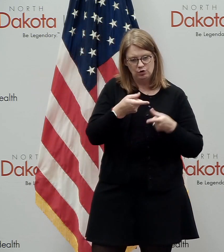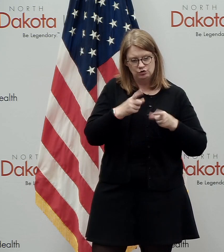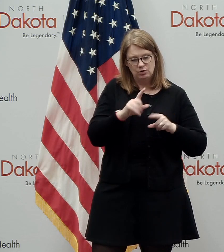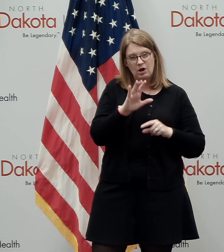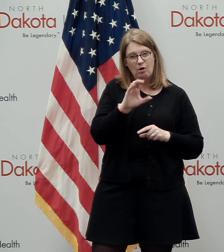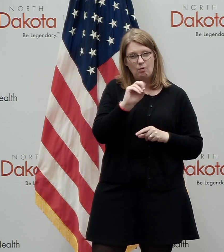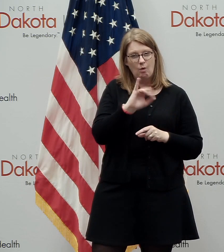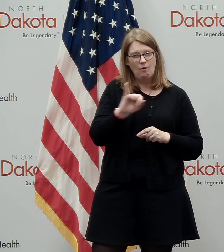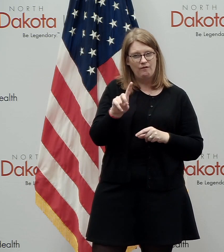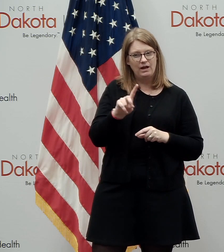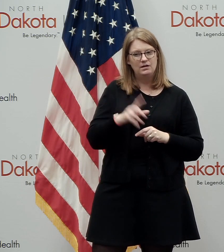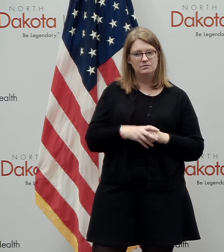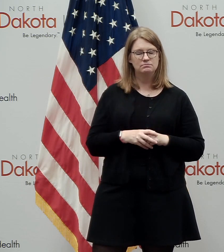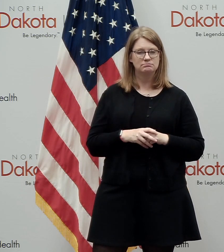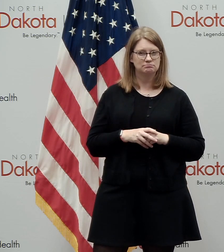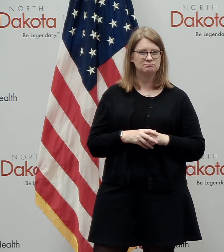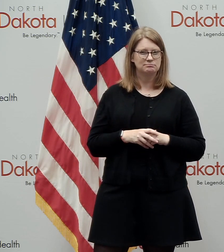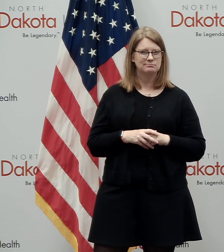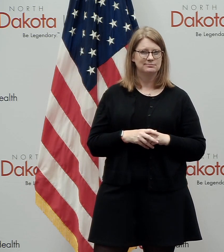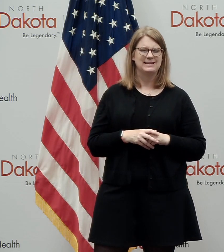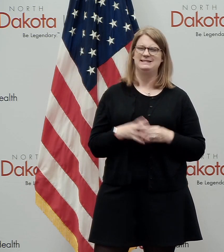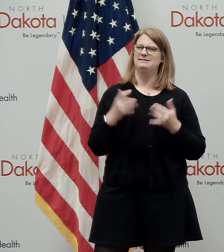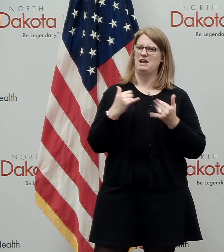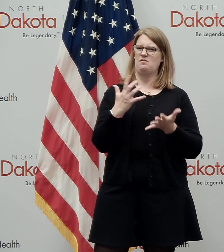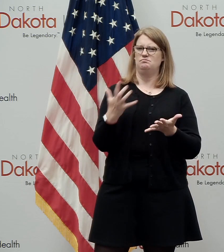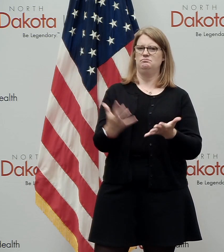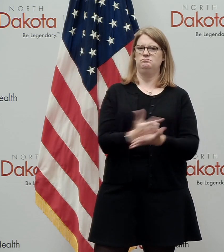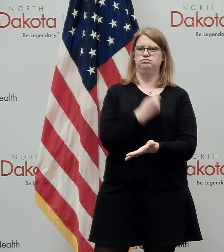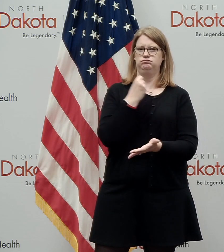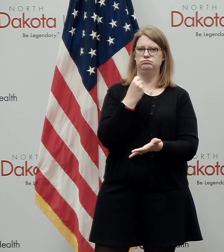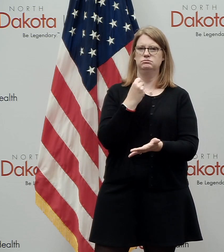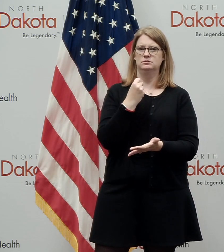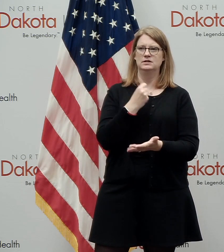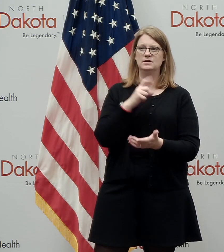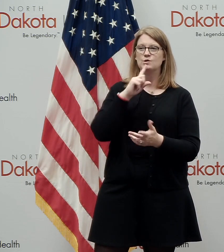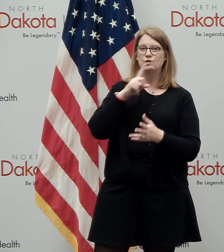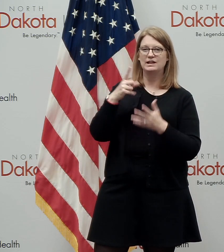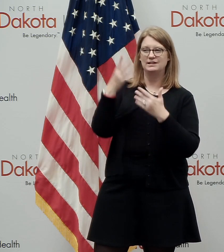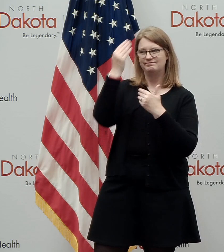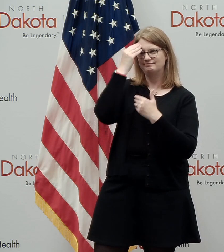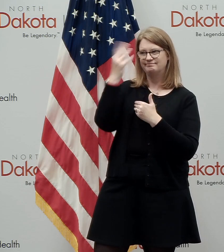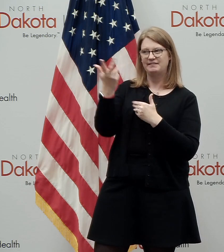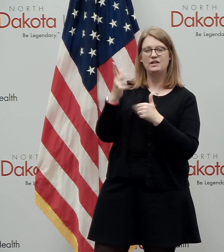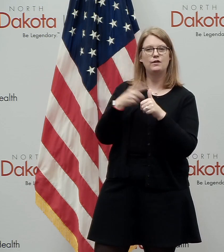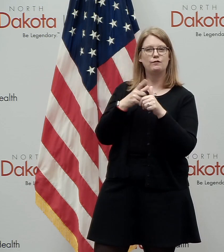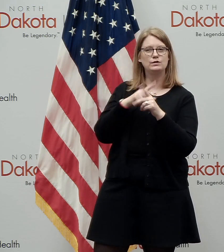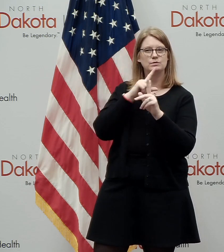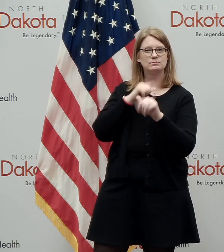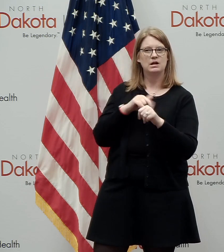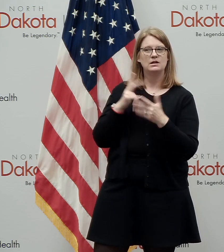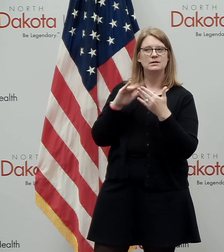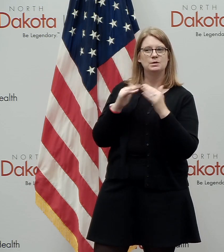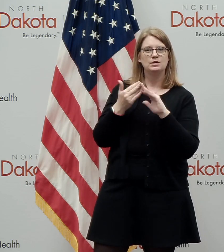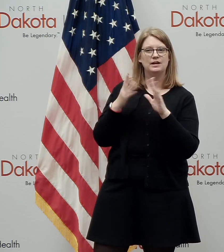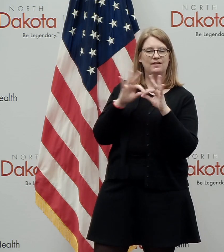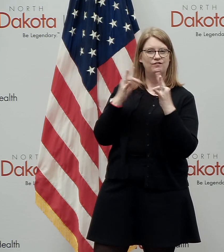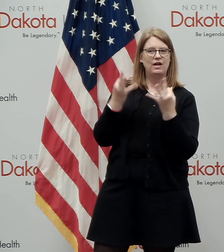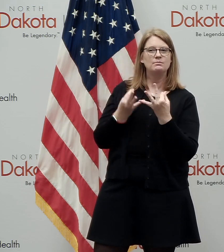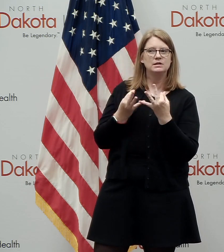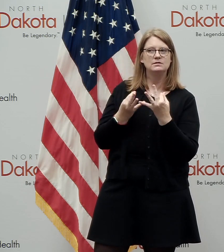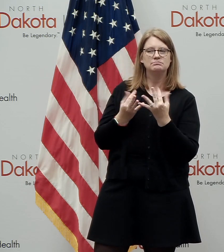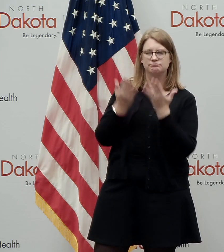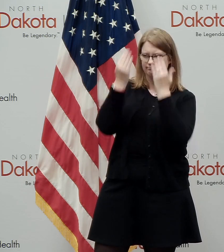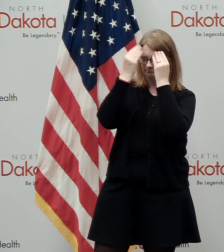COVID, this would be a great time to reach out to those first responders in your community or your family and share